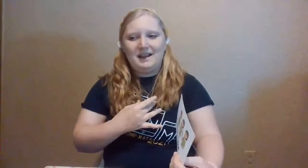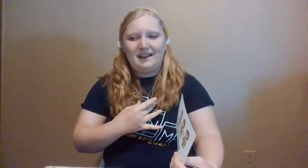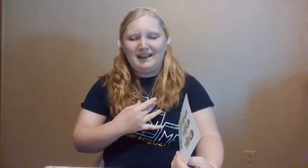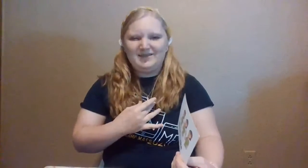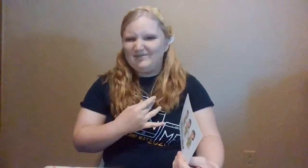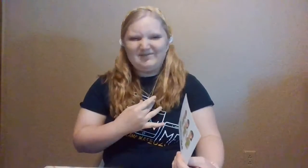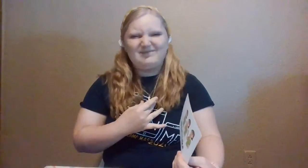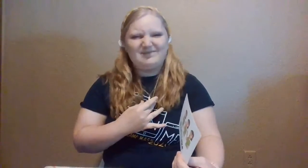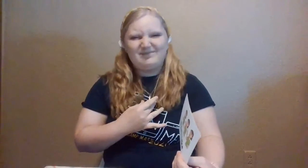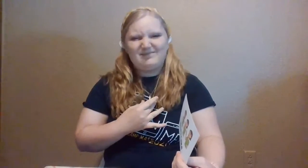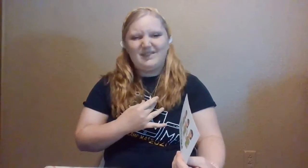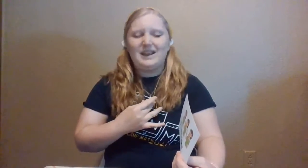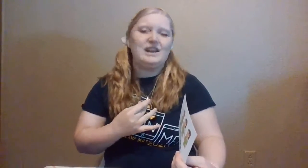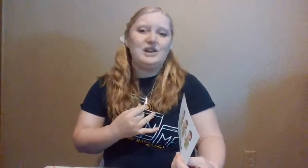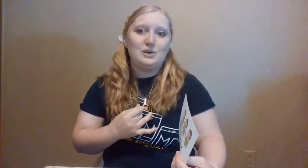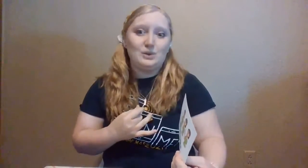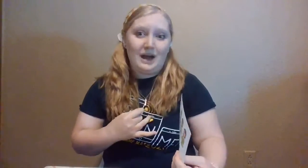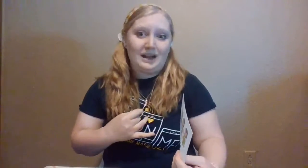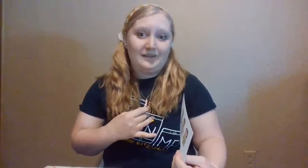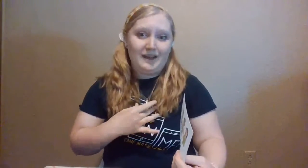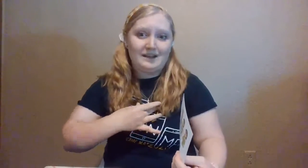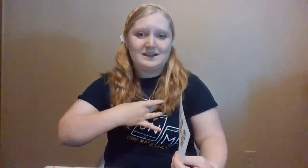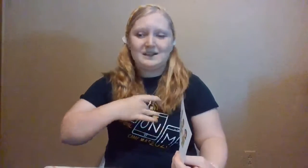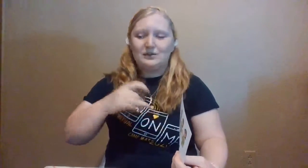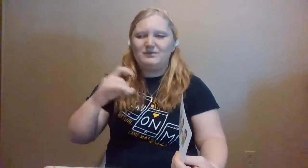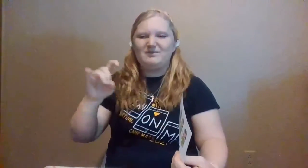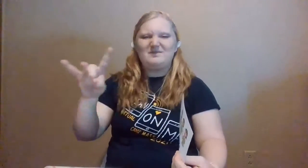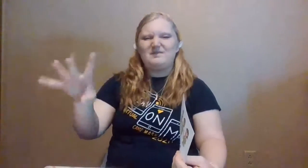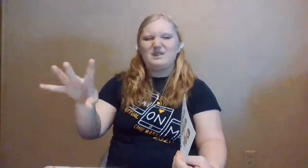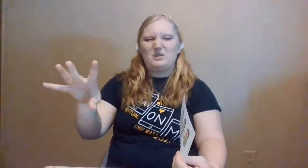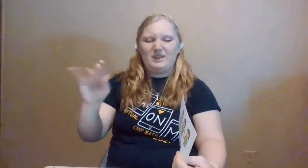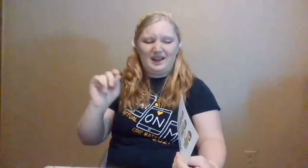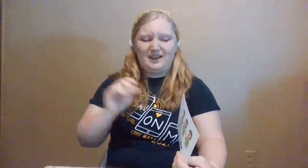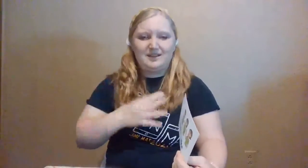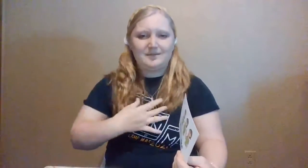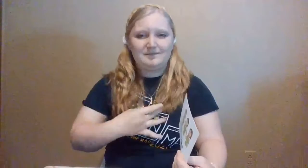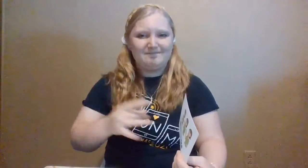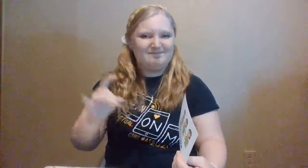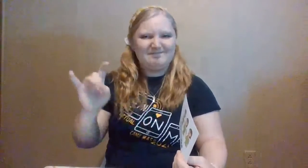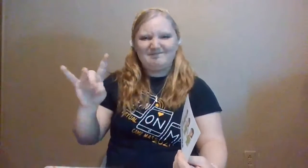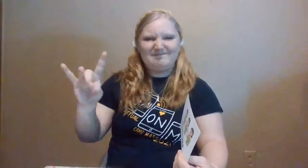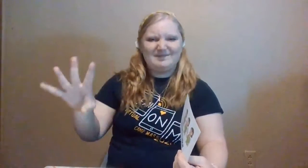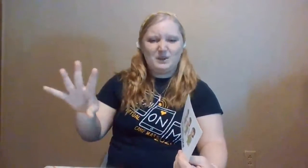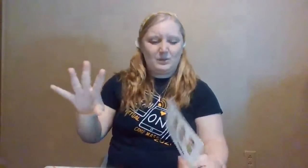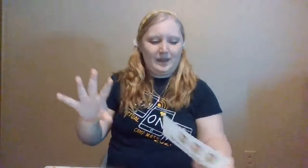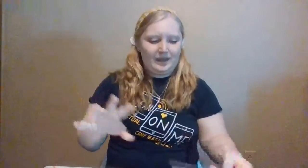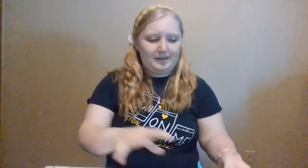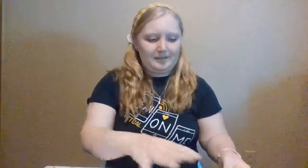make like a you kind of face. So don't like. Don't like.